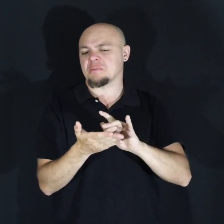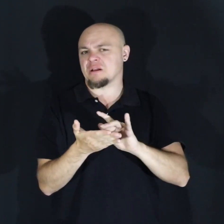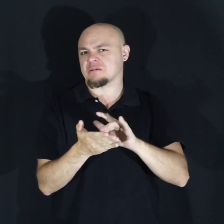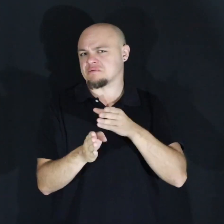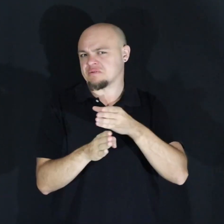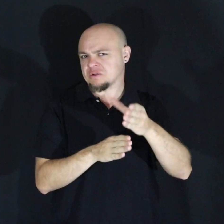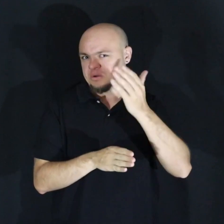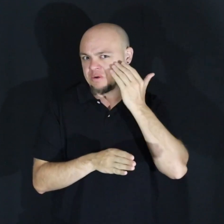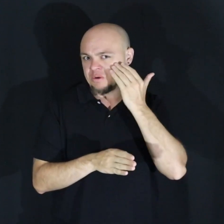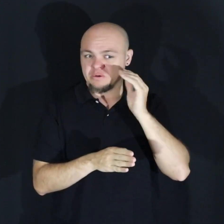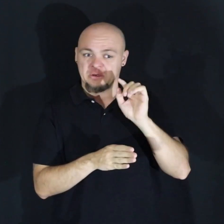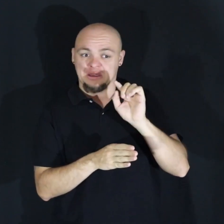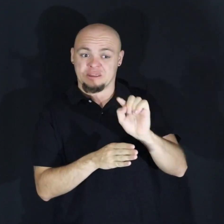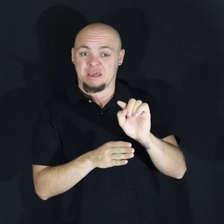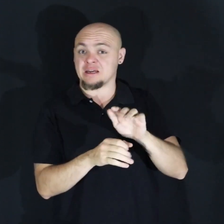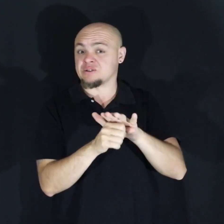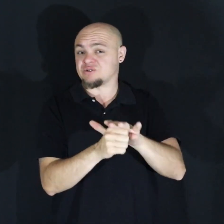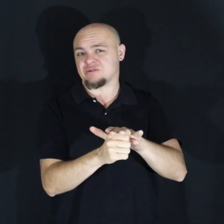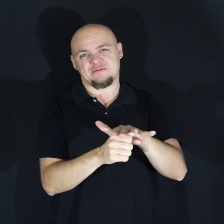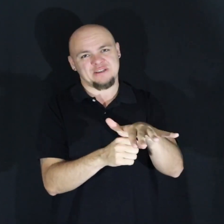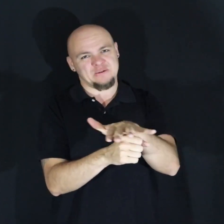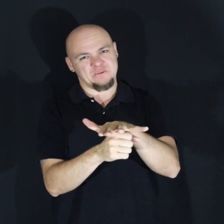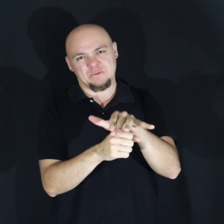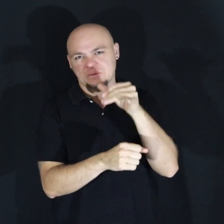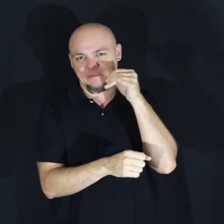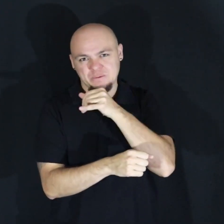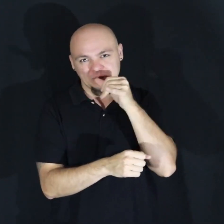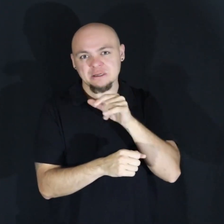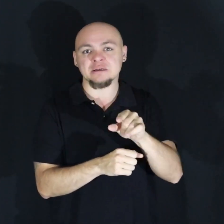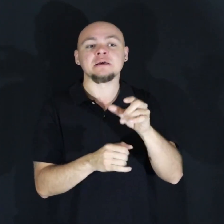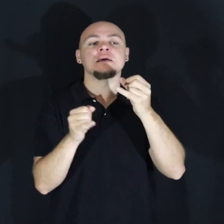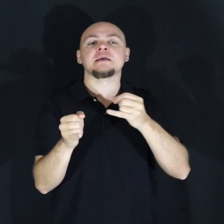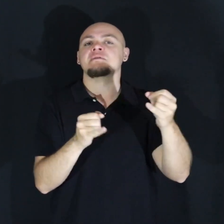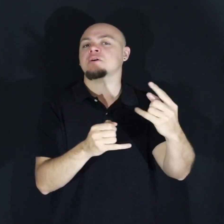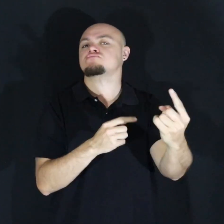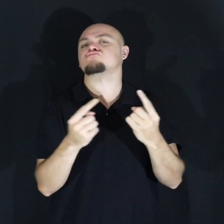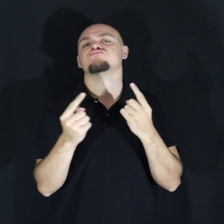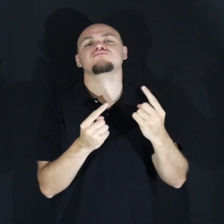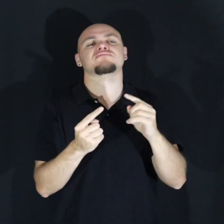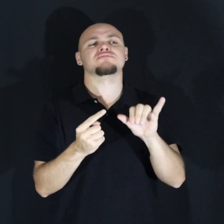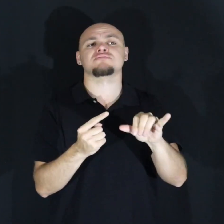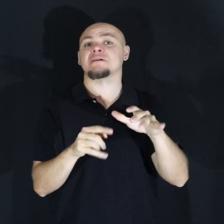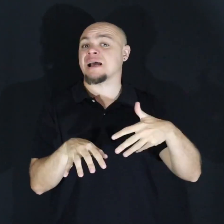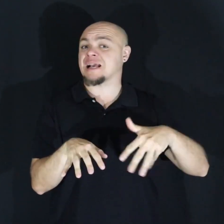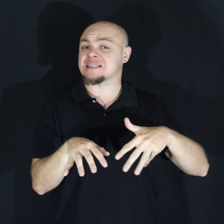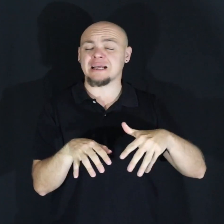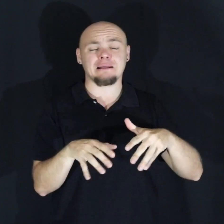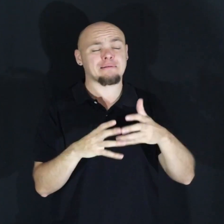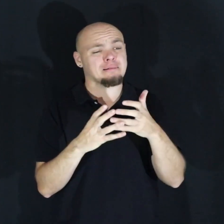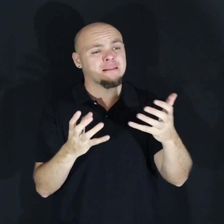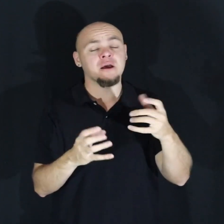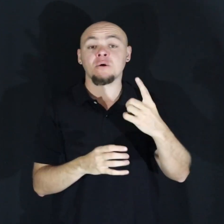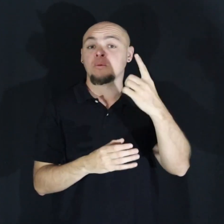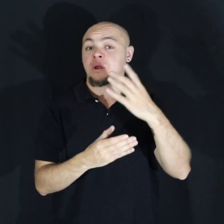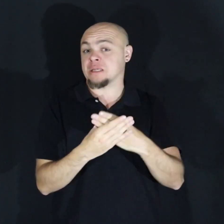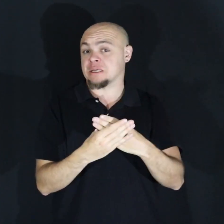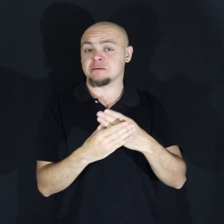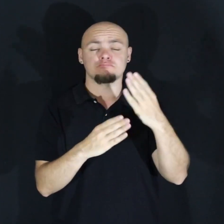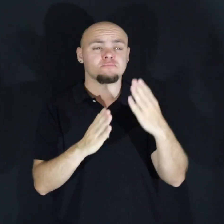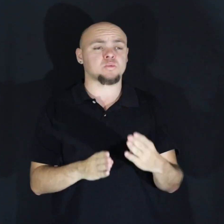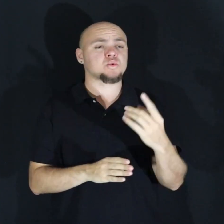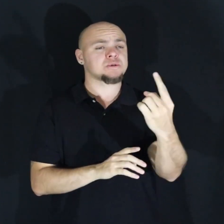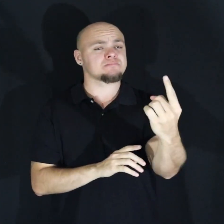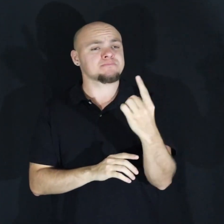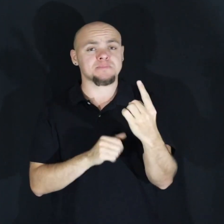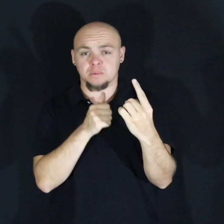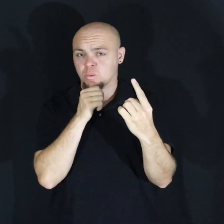OB triage is a very stressful place. Individuals are coming in with a lot of anxiety, and I remember this one case in particular.